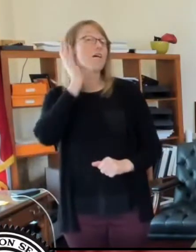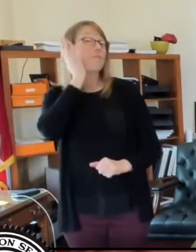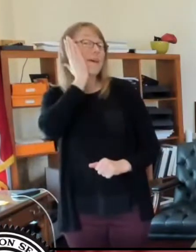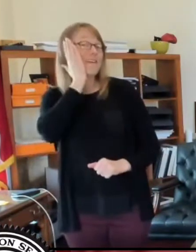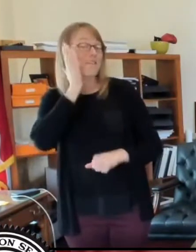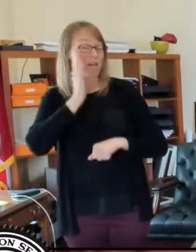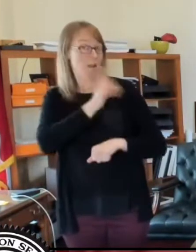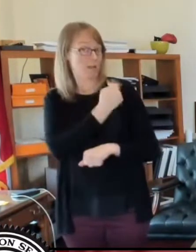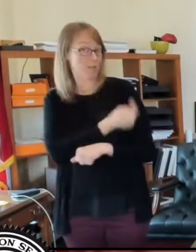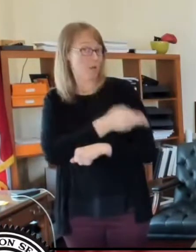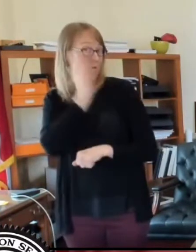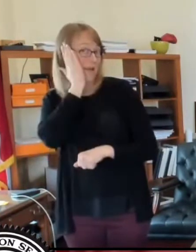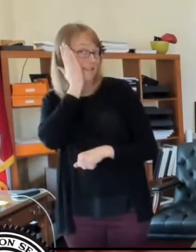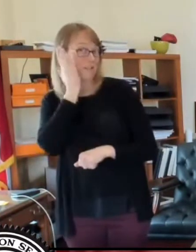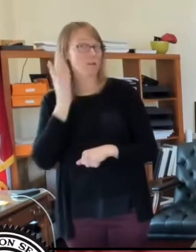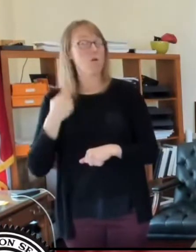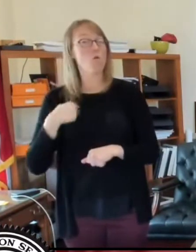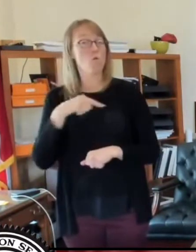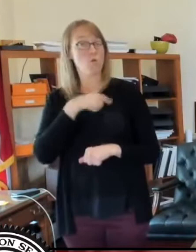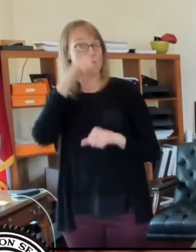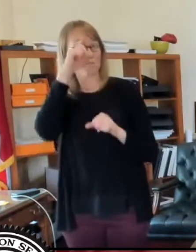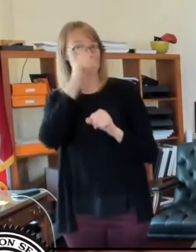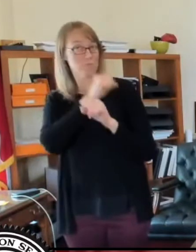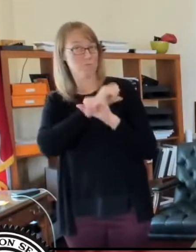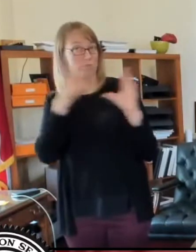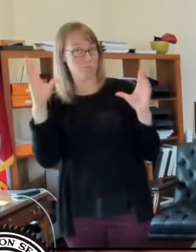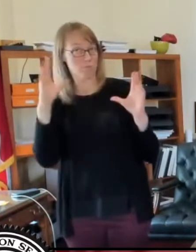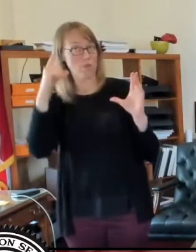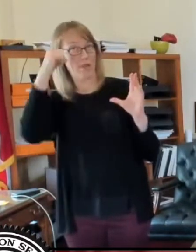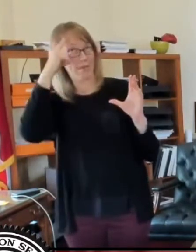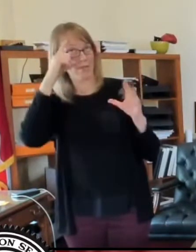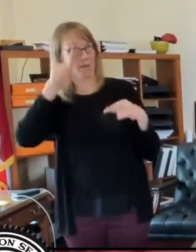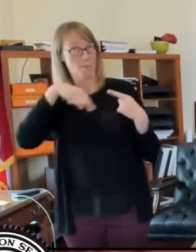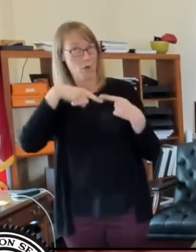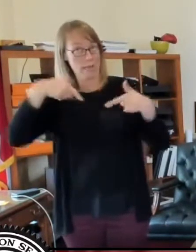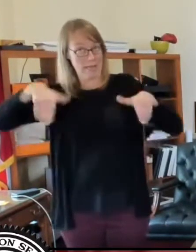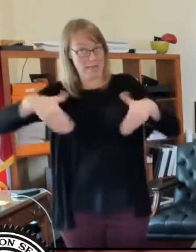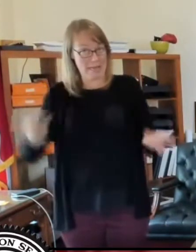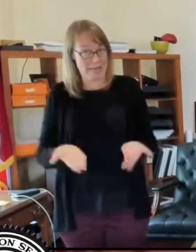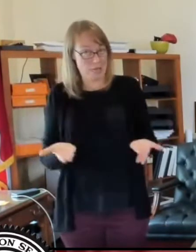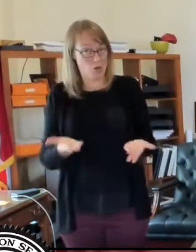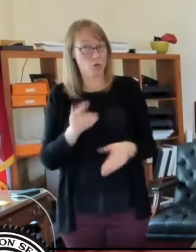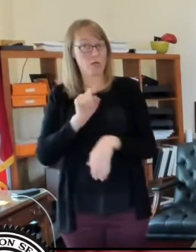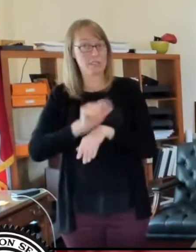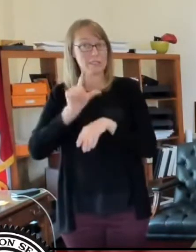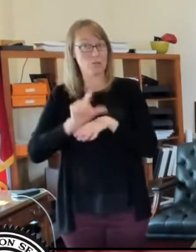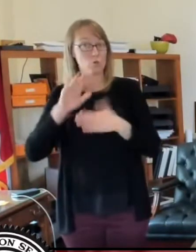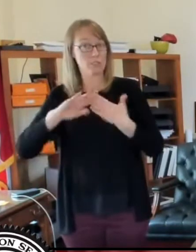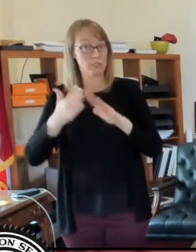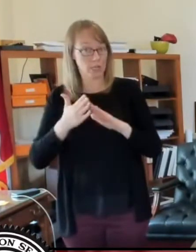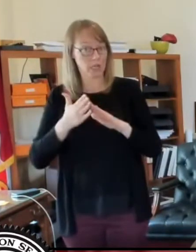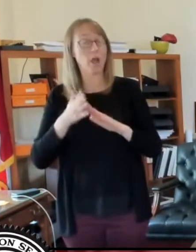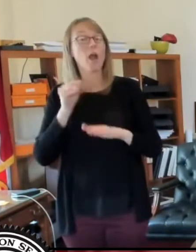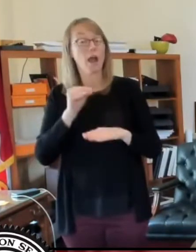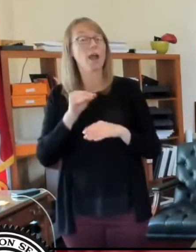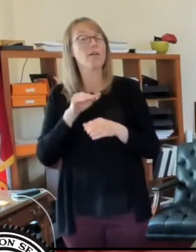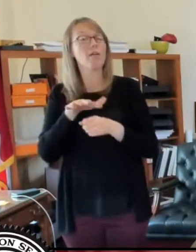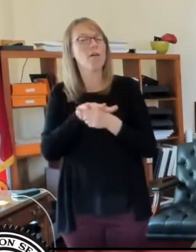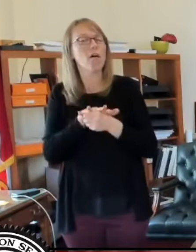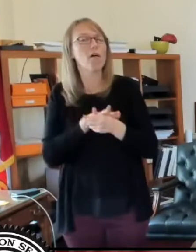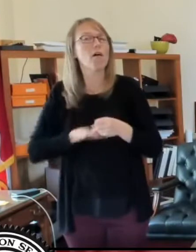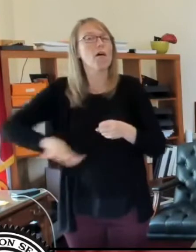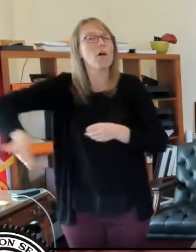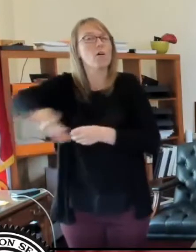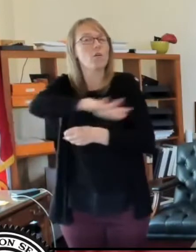region. What's already begun happening is normally we have